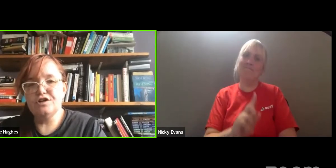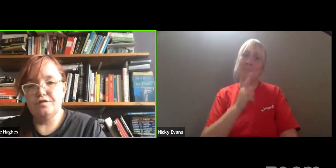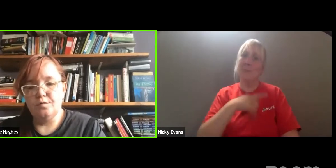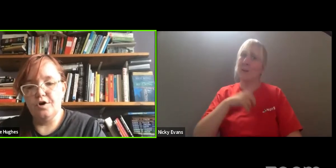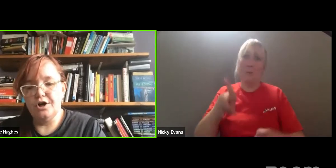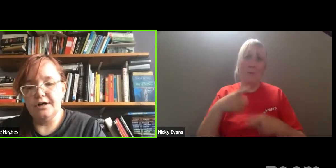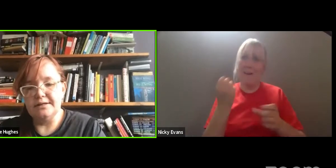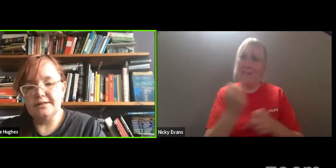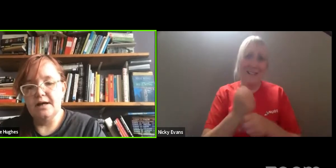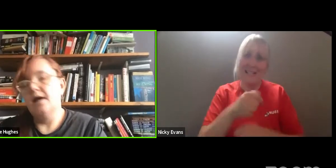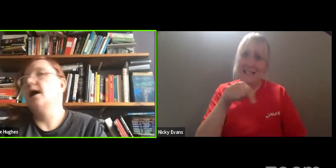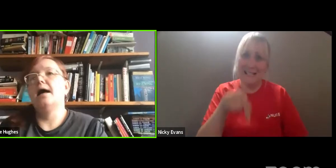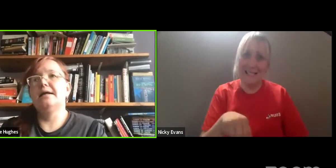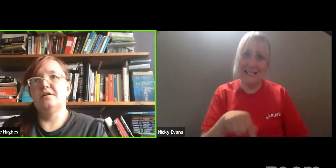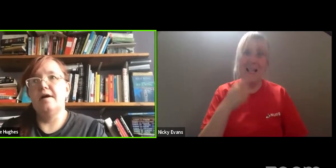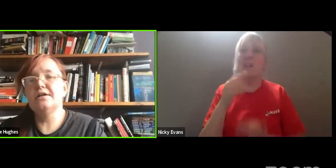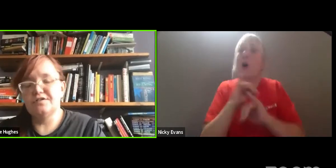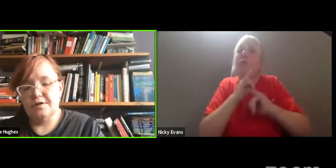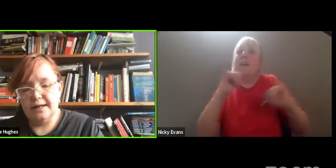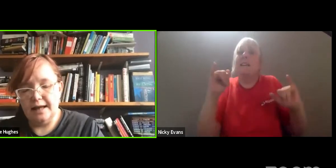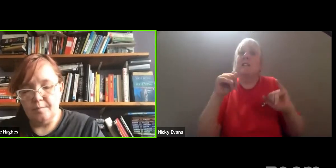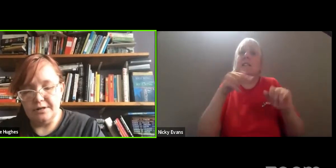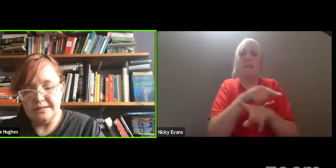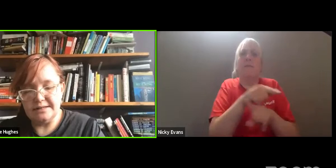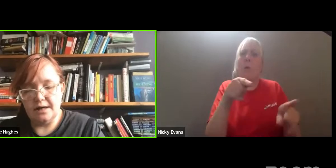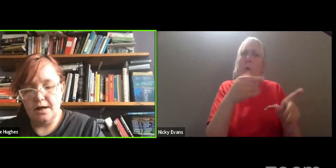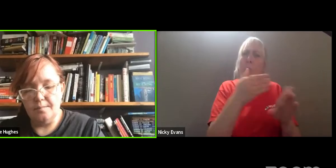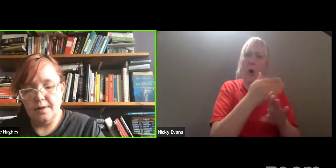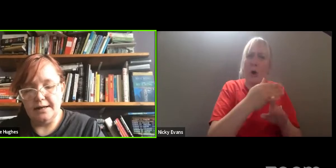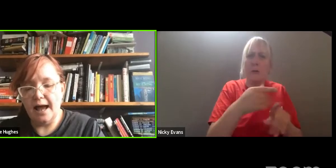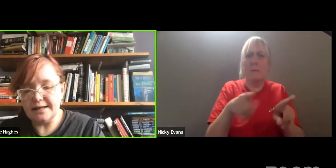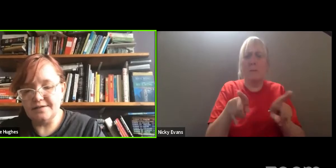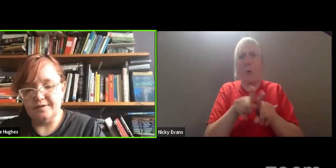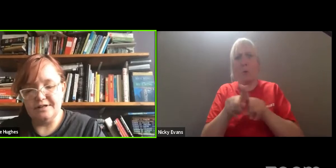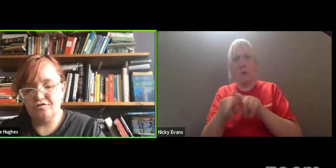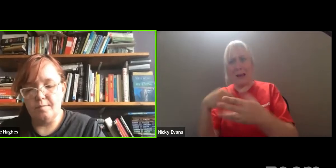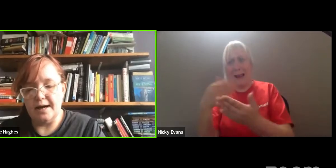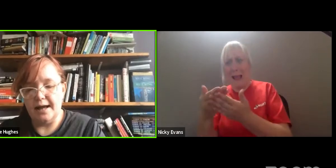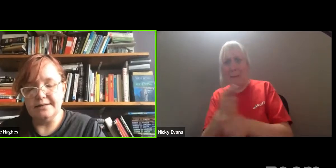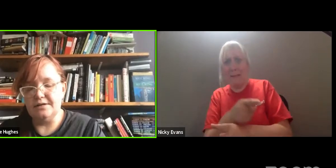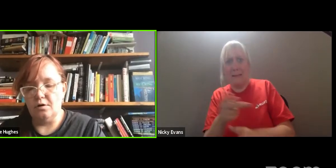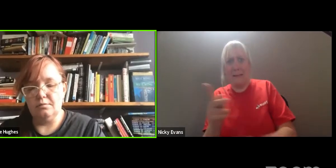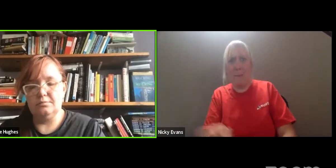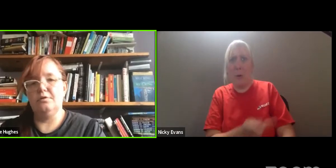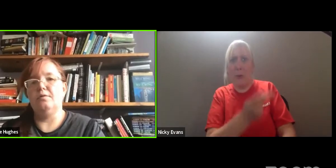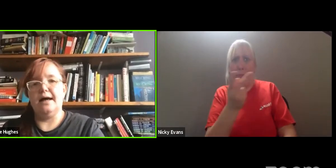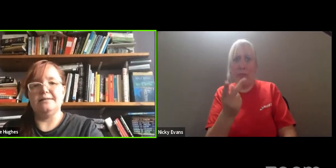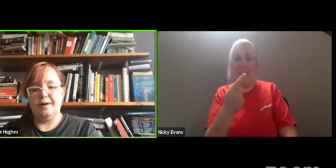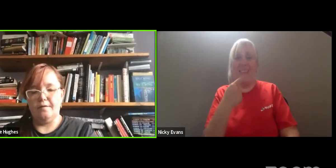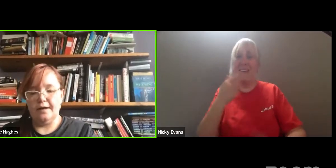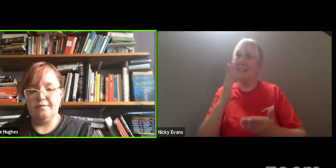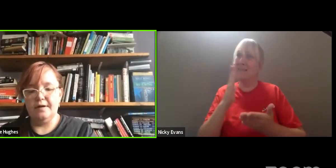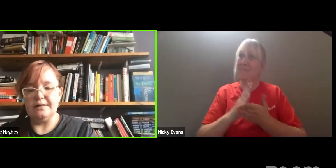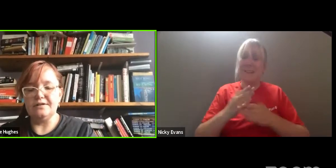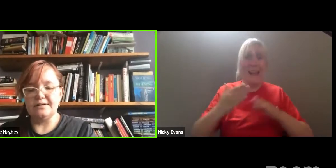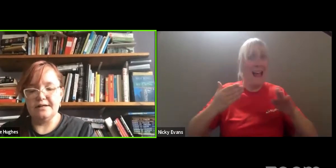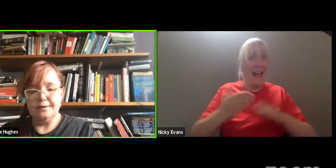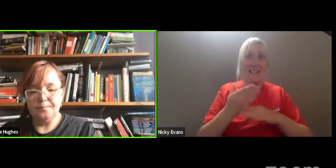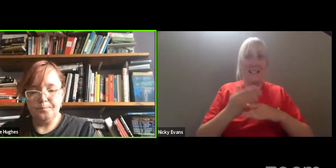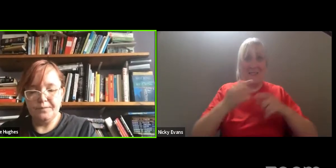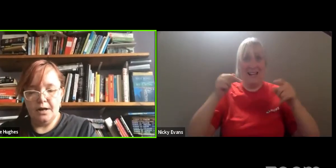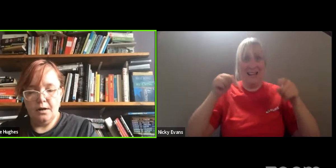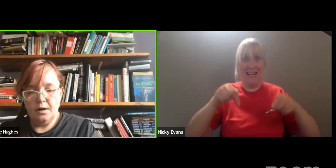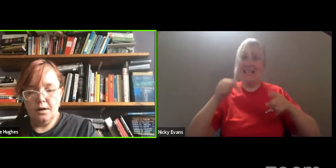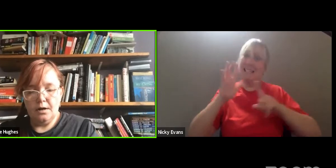It's horrendous for the workers and it's horrendous for the claimants. And it actively discriminates. There's no lies about that. It really does.